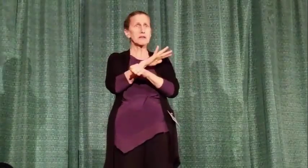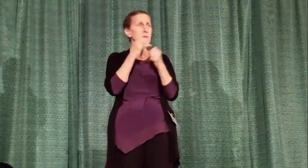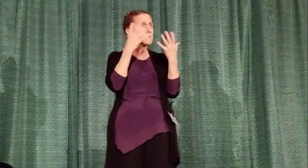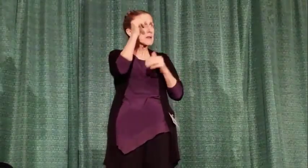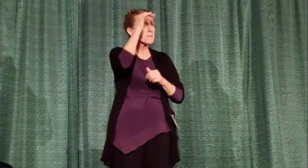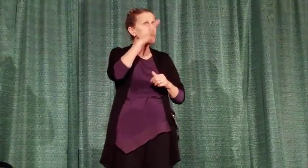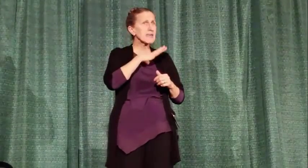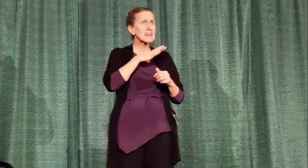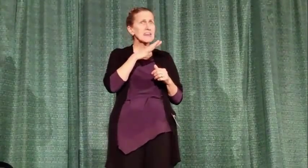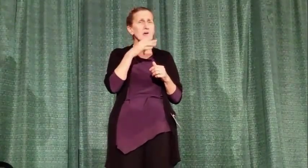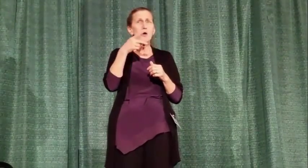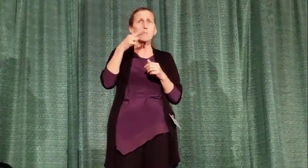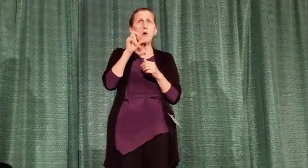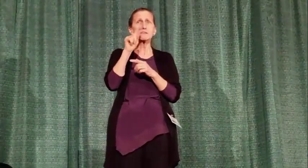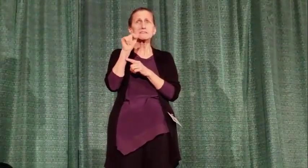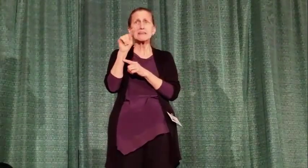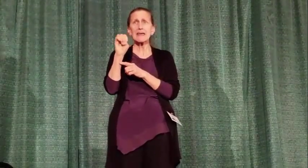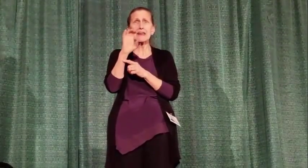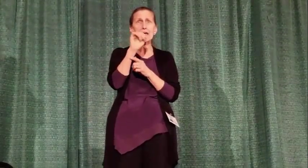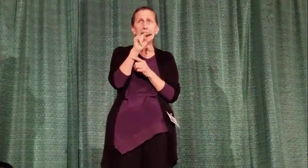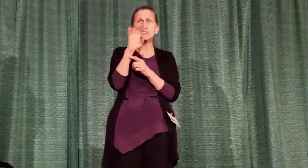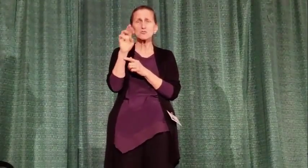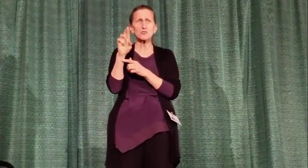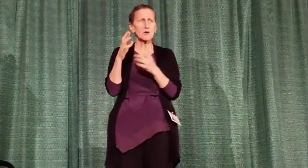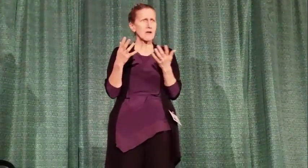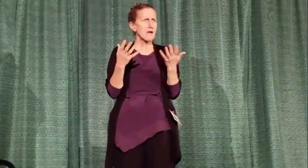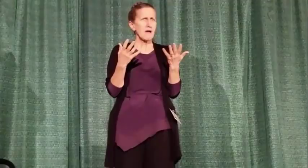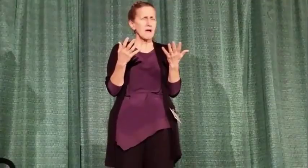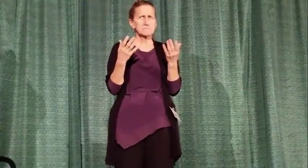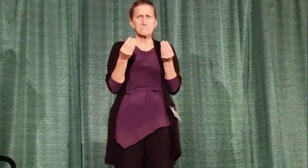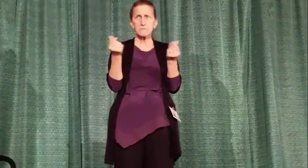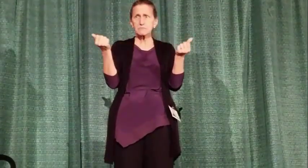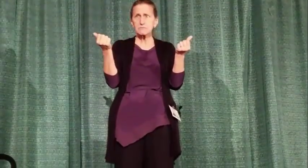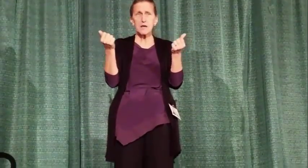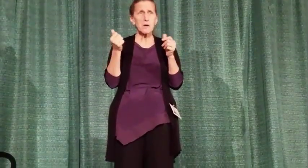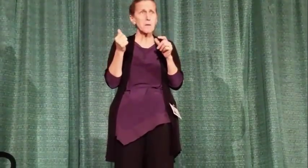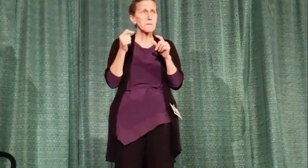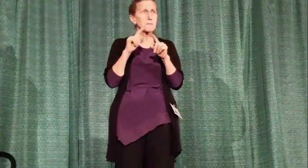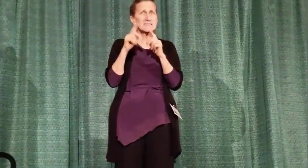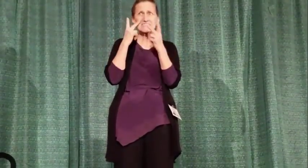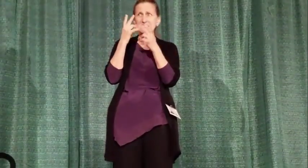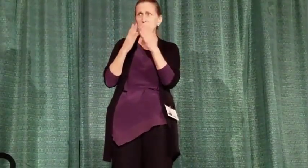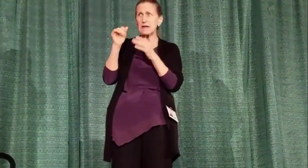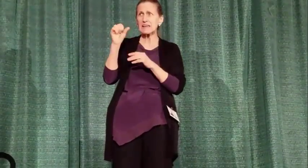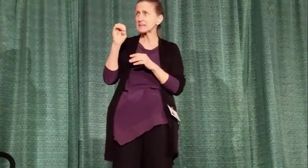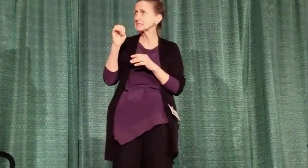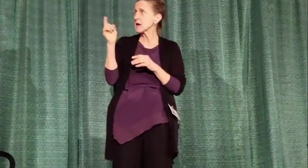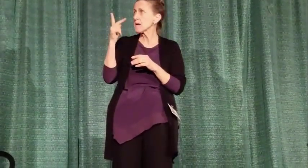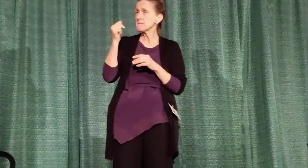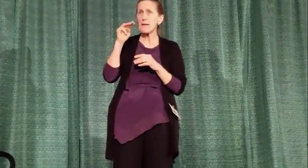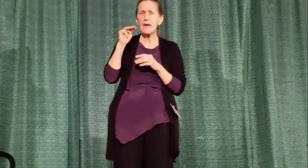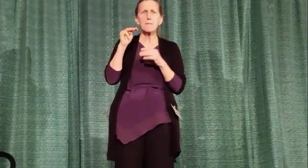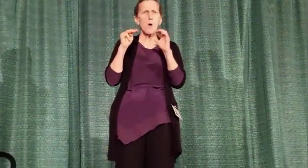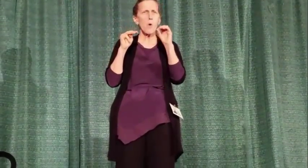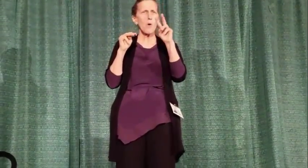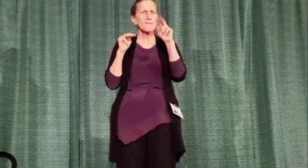men with prostate cancer, their disappeared. But look at some of these cases. Pam had